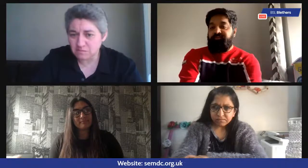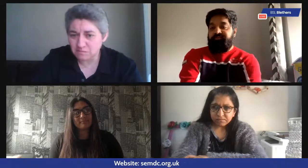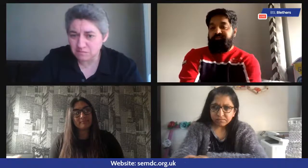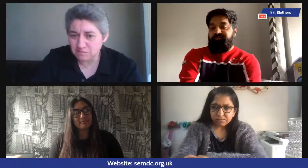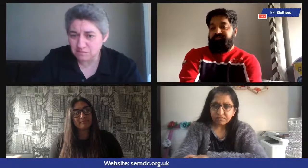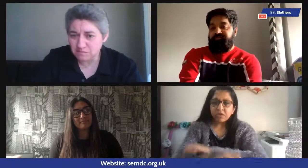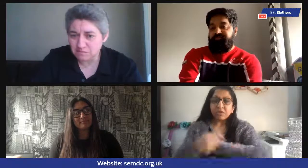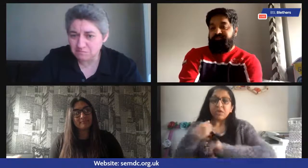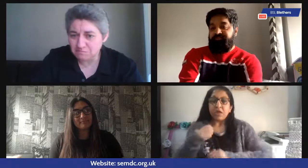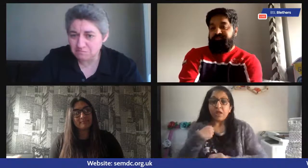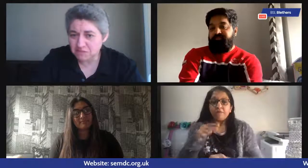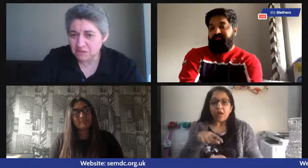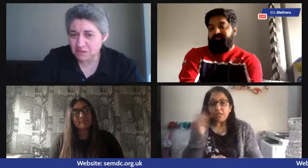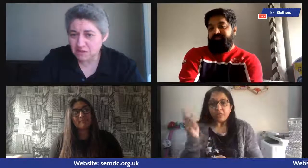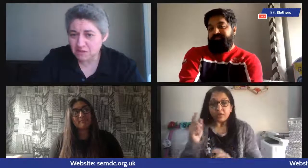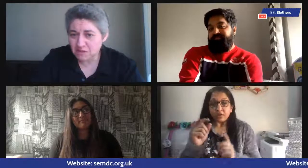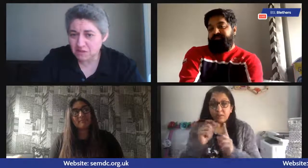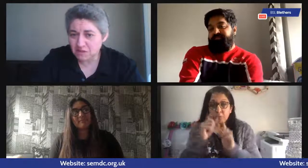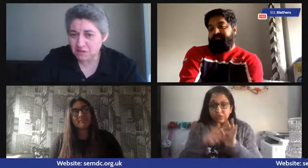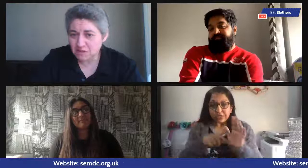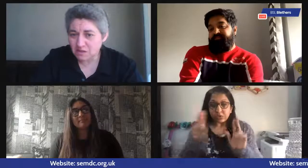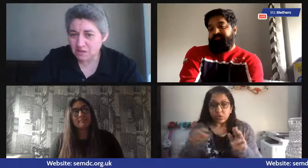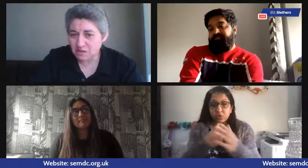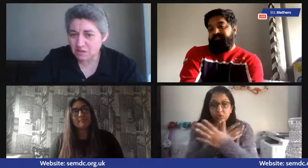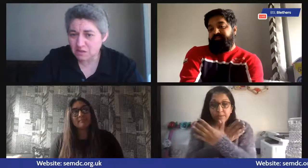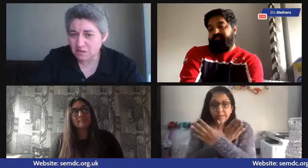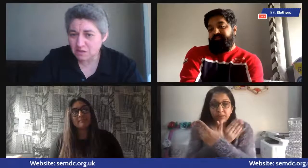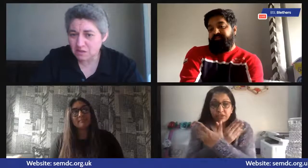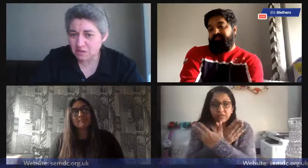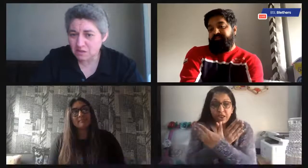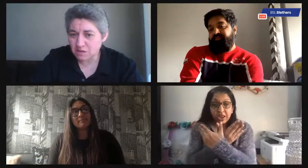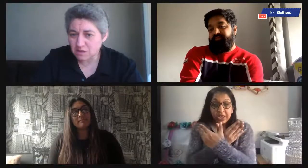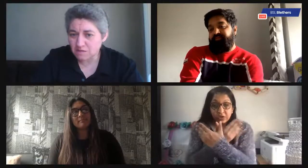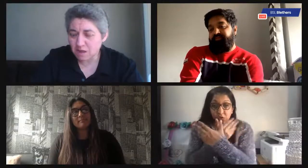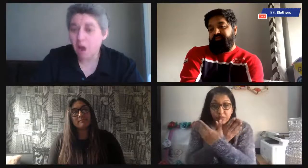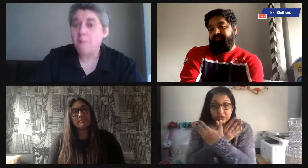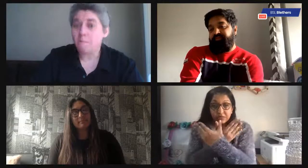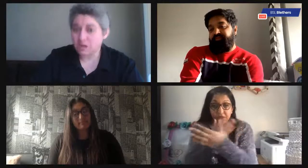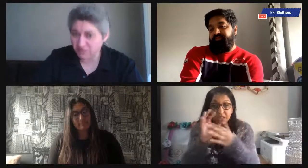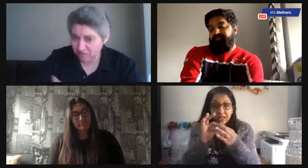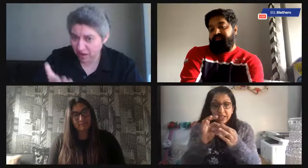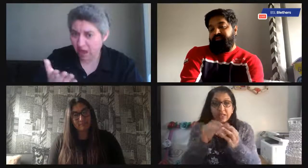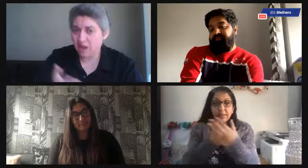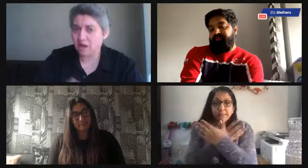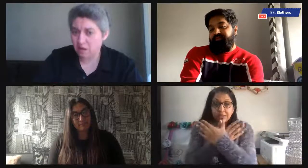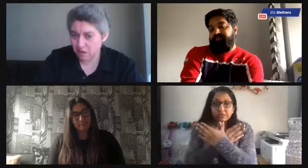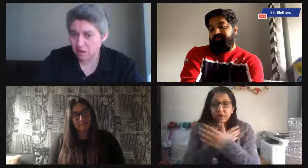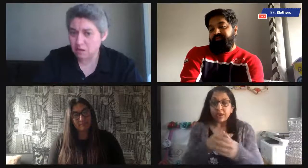Nafisa, lastly, over to you. Well, the other project that I've got is the